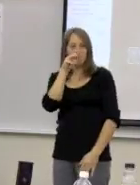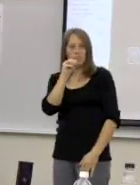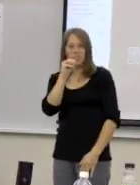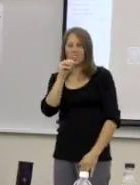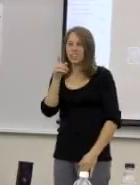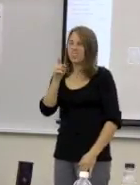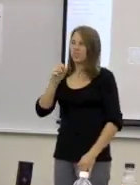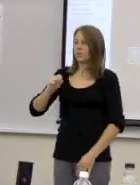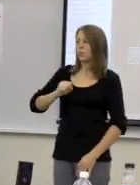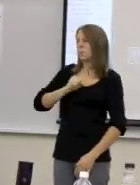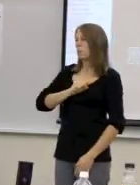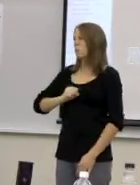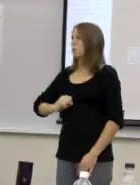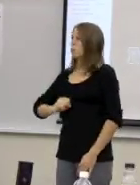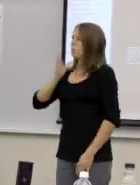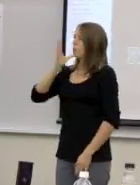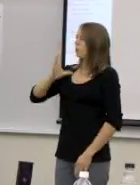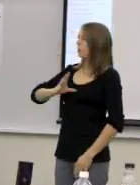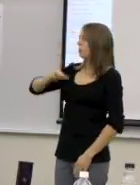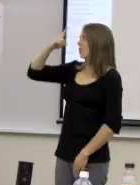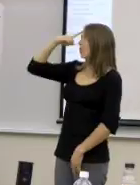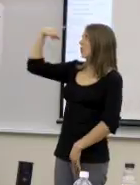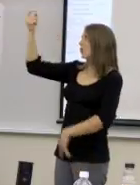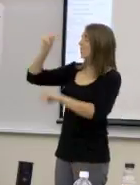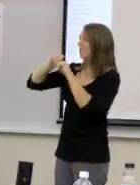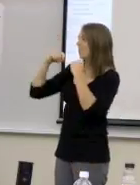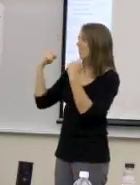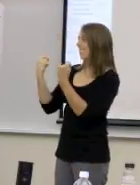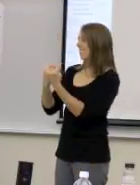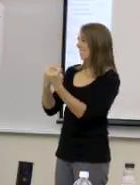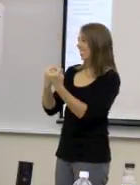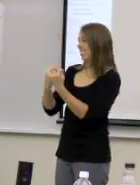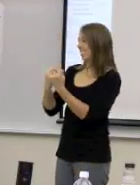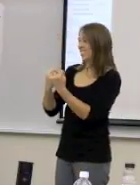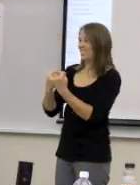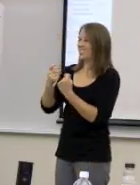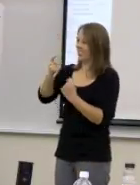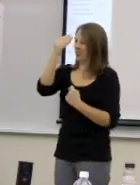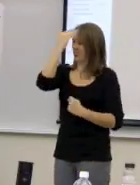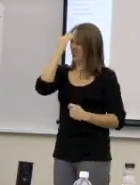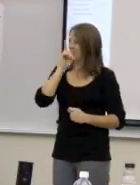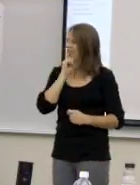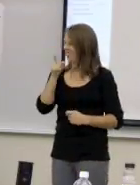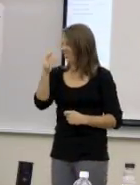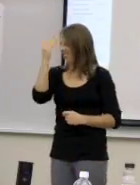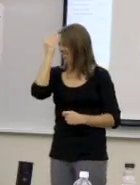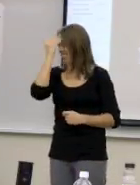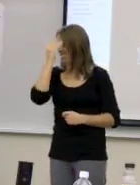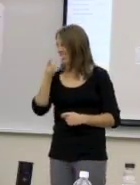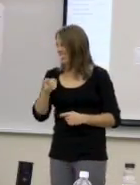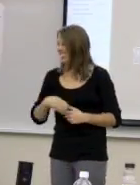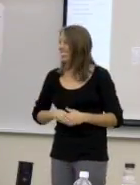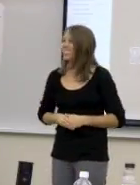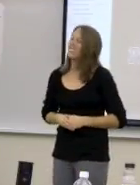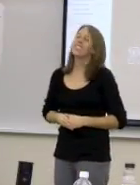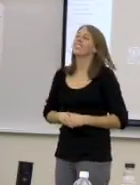superwoman dream team that they had when they went to school. She thought, and she knows it's so true. They had such a